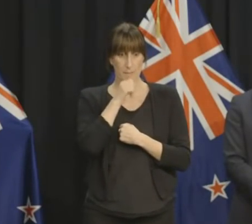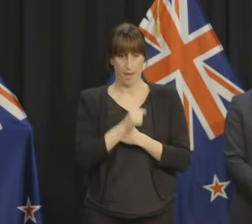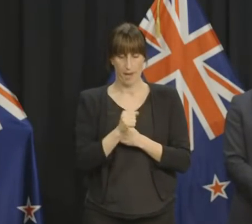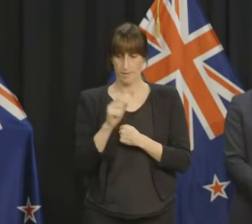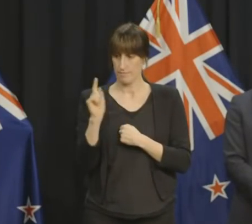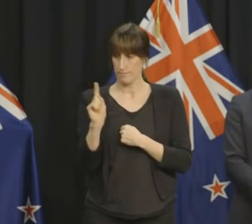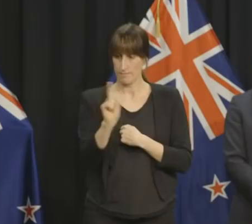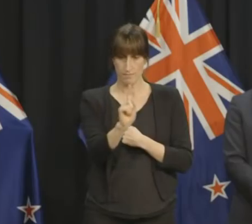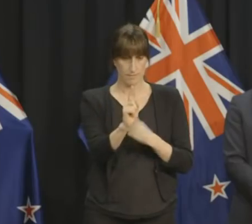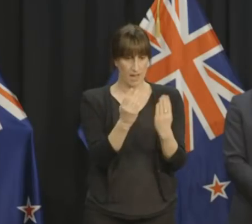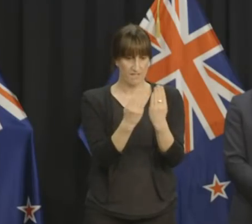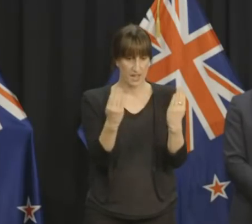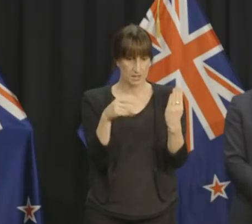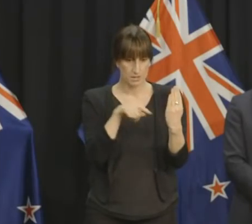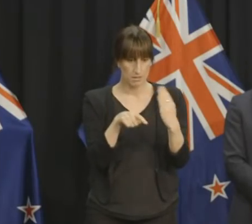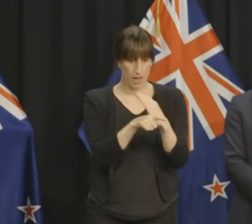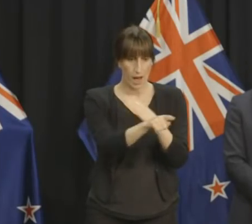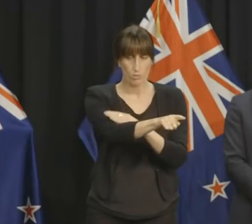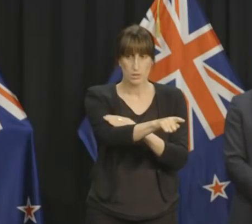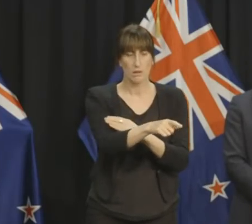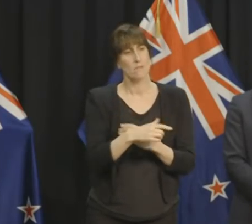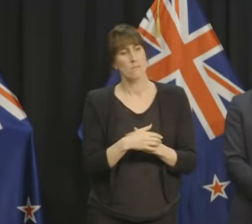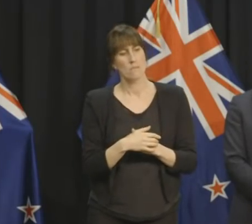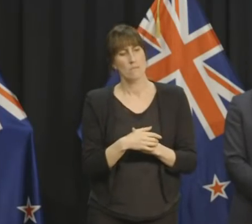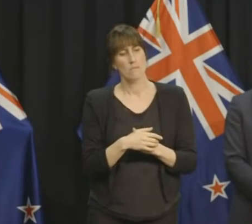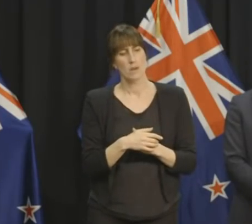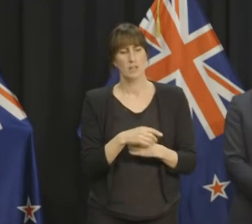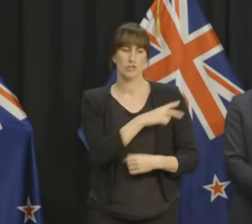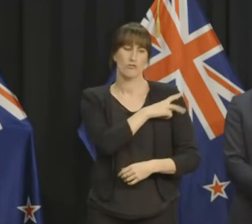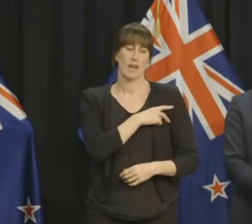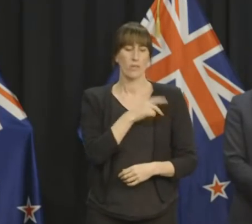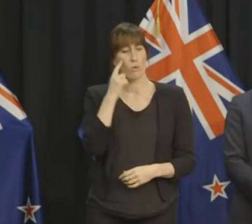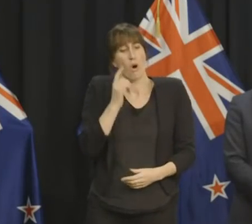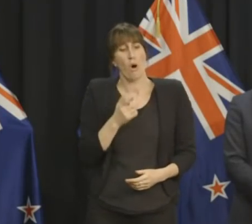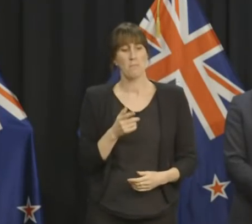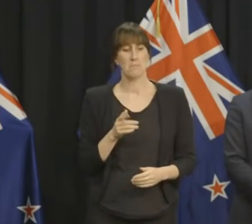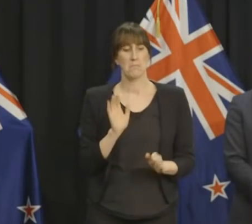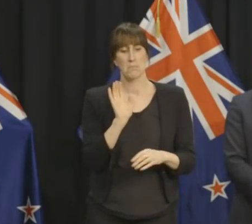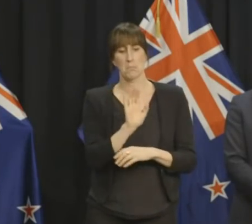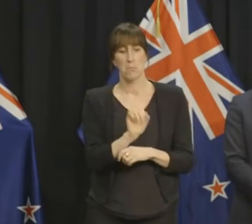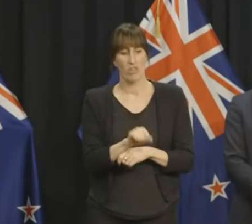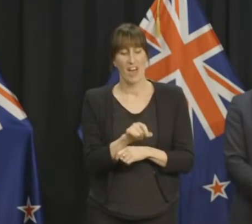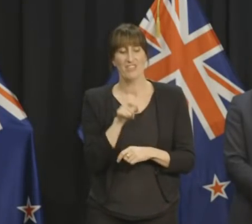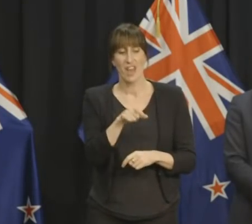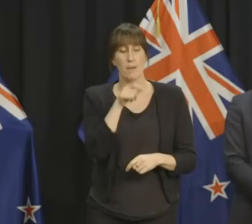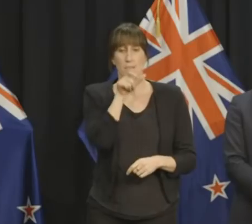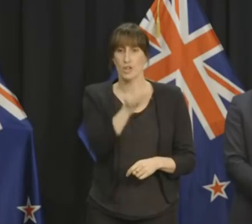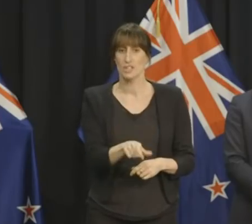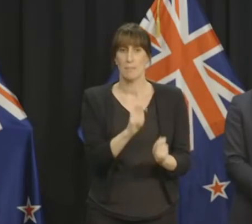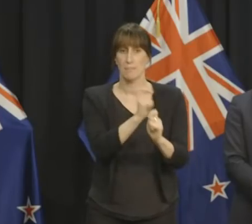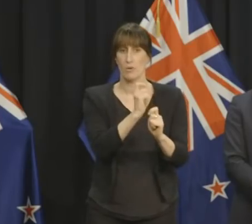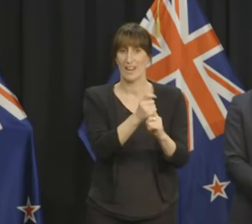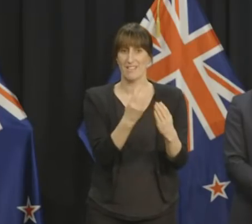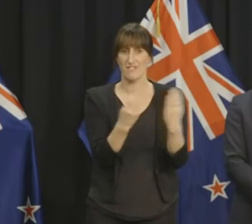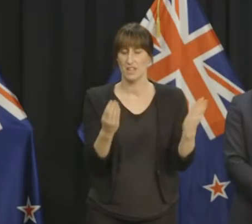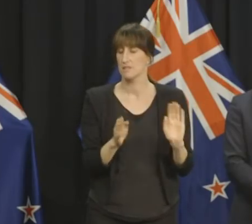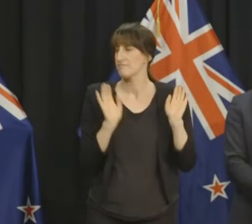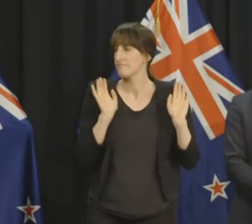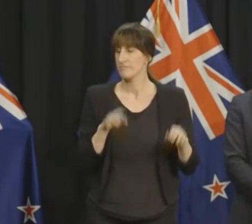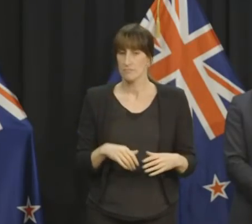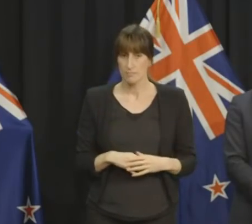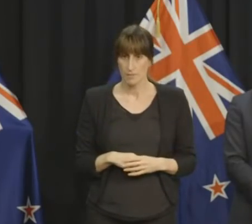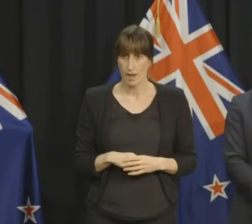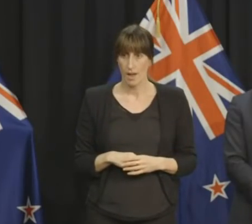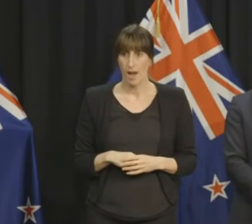thought, hang on, I think it's a fencing contractor, and let him walk off? Yeah, so again, I haven't been